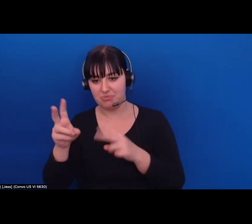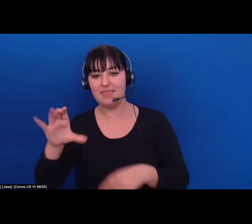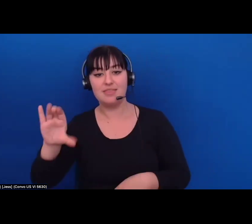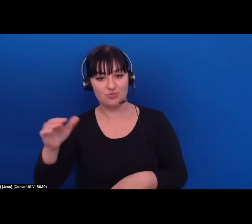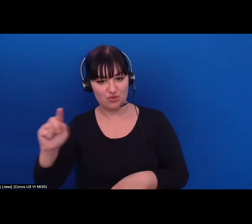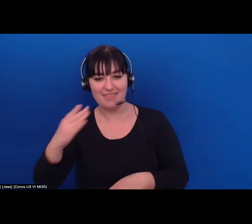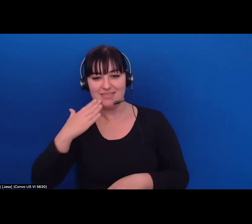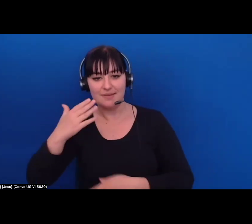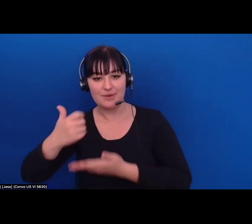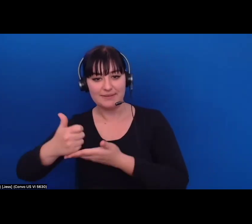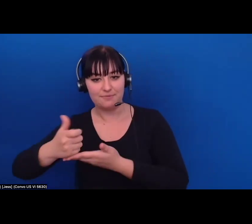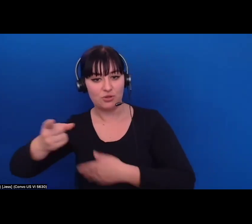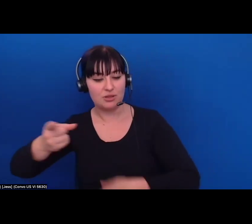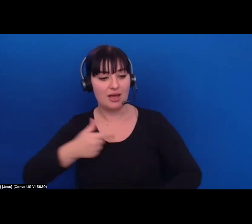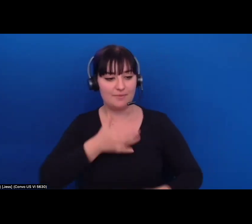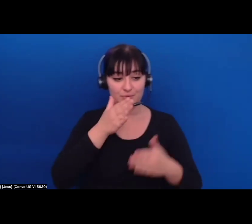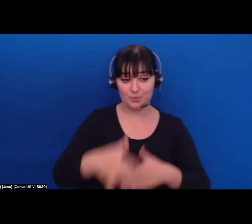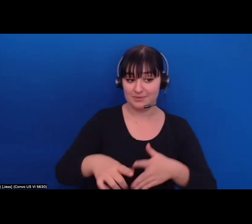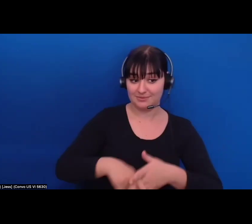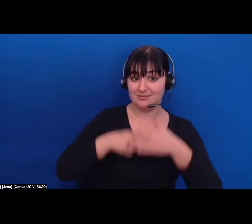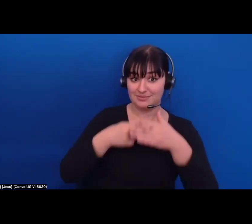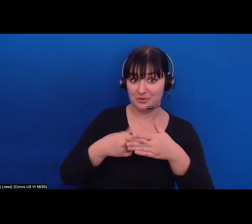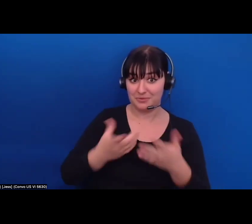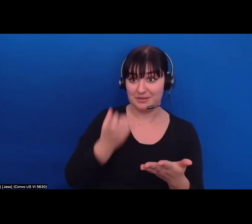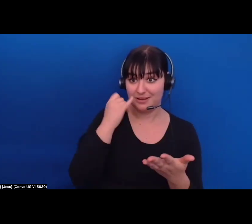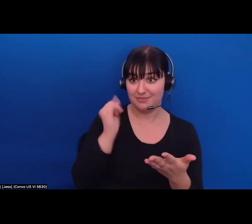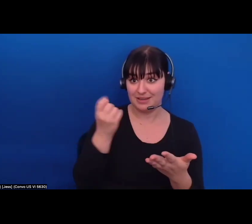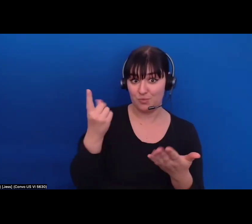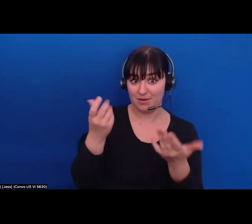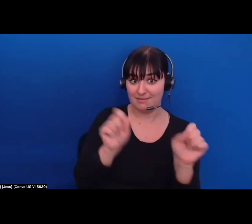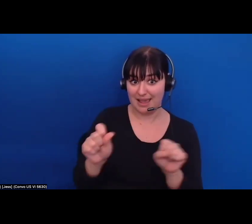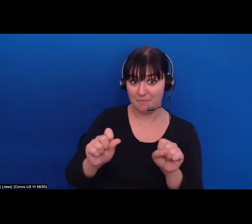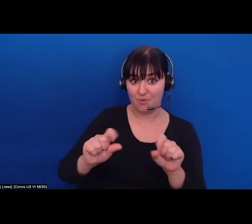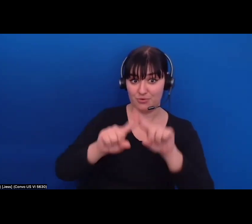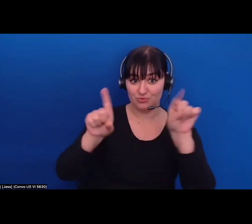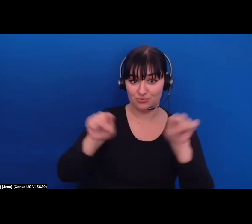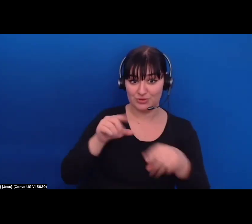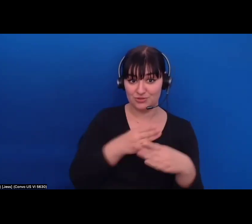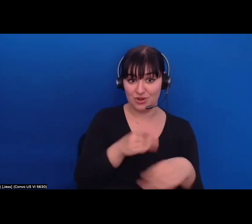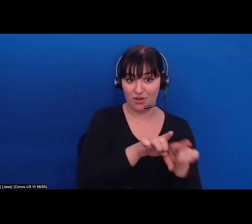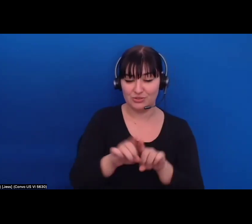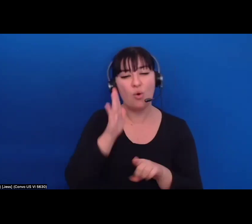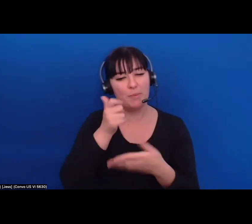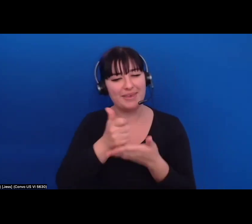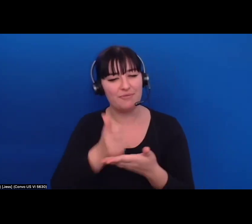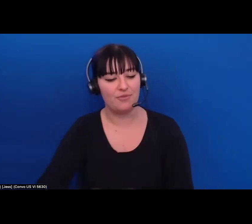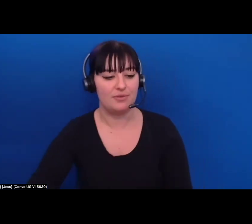just go ahead and start. But if anyone is able to screen share as well, that would be very helpful.